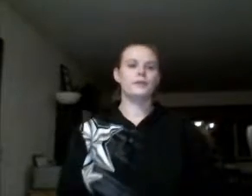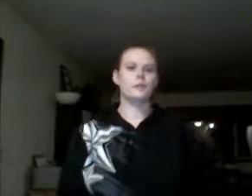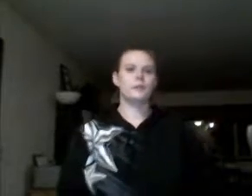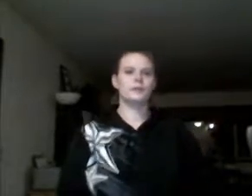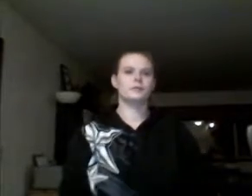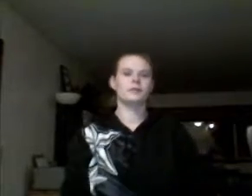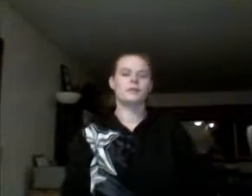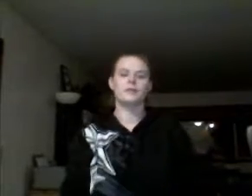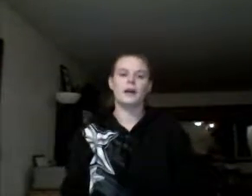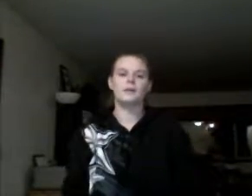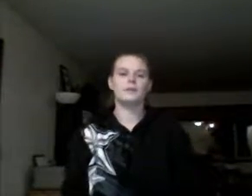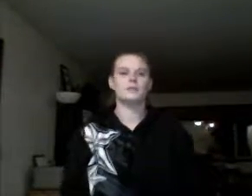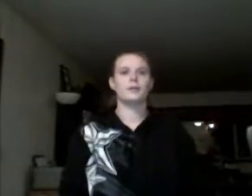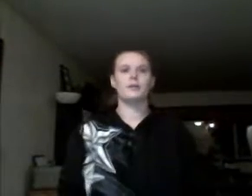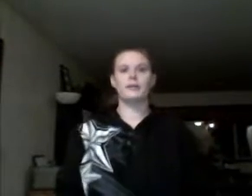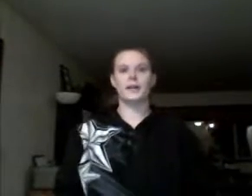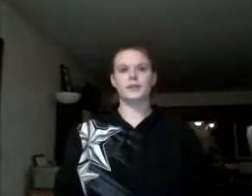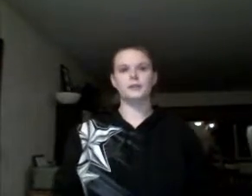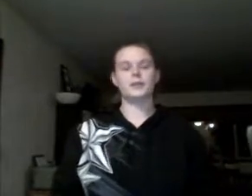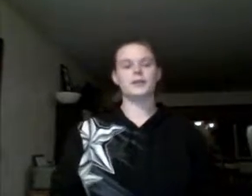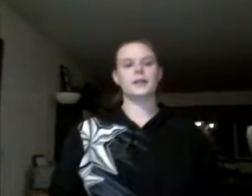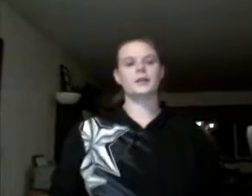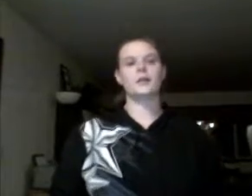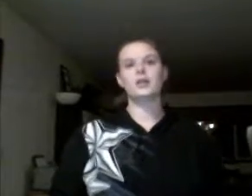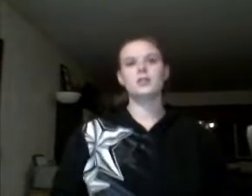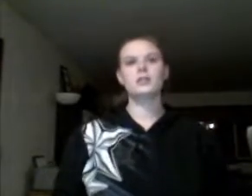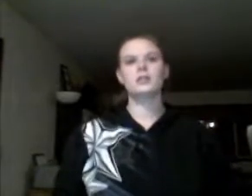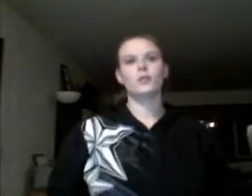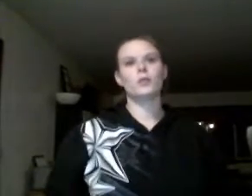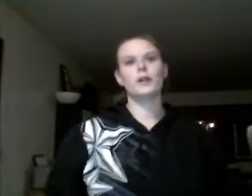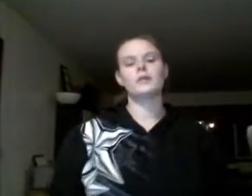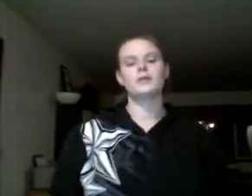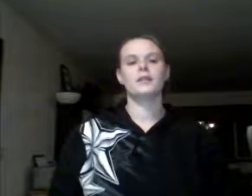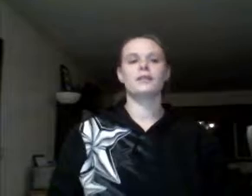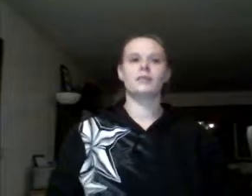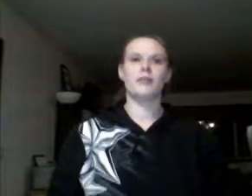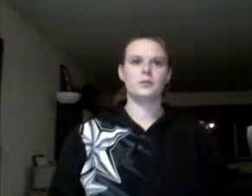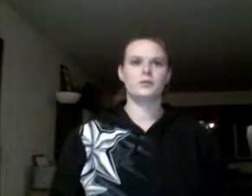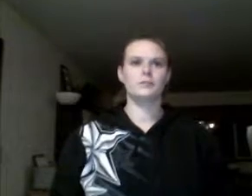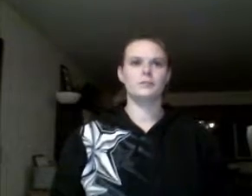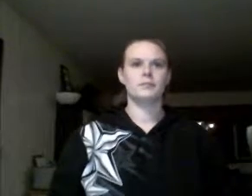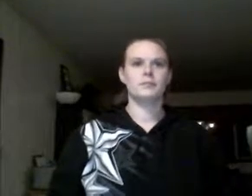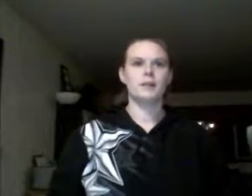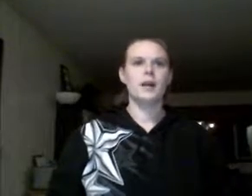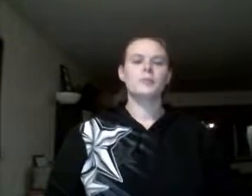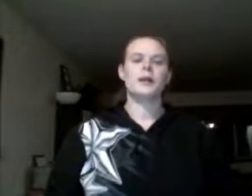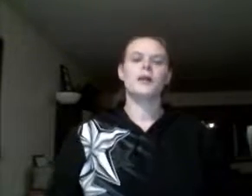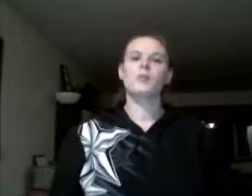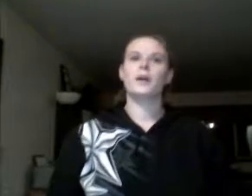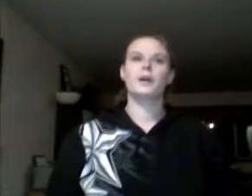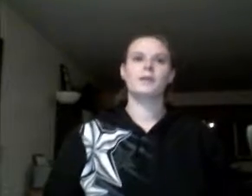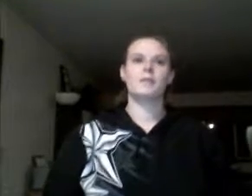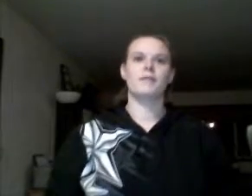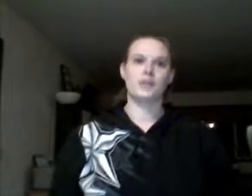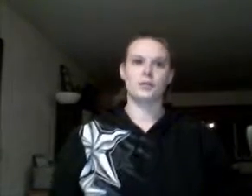Food, flowers, venue, decorations, rings, and vows. Planning a wedding can be very